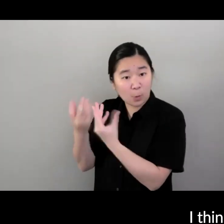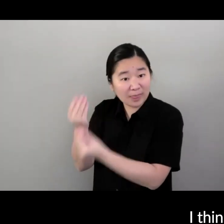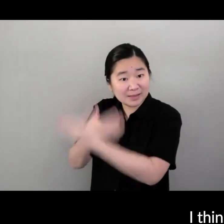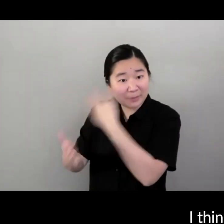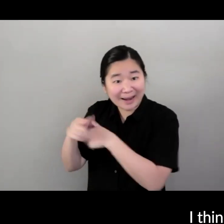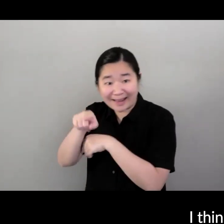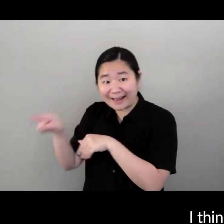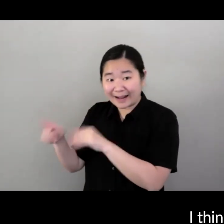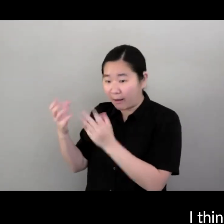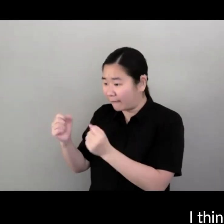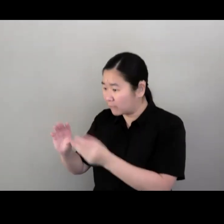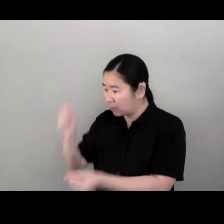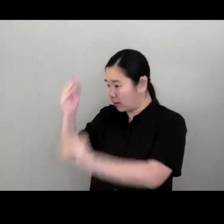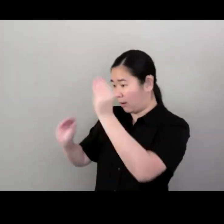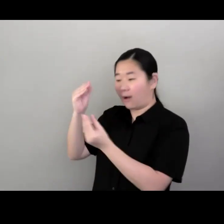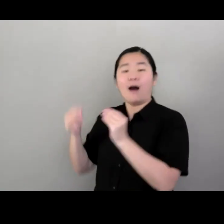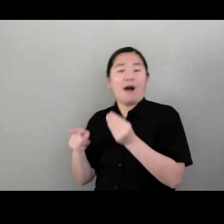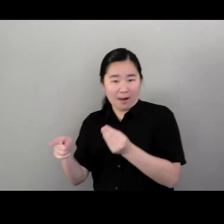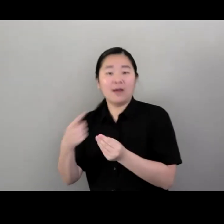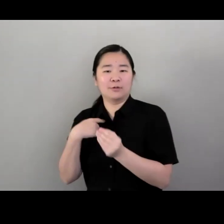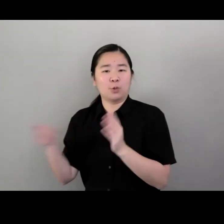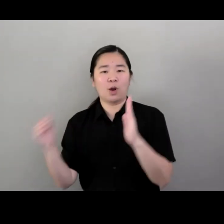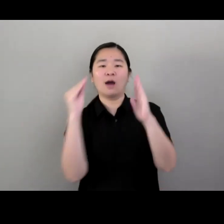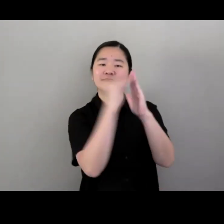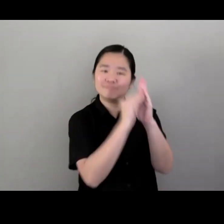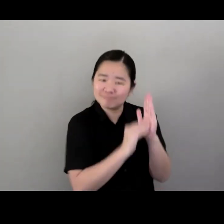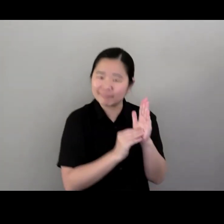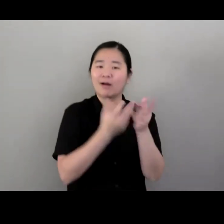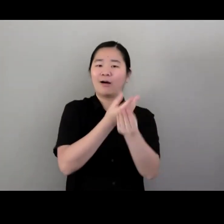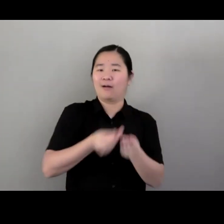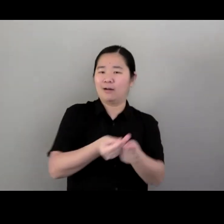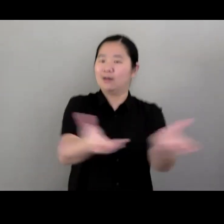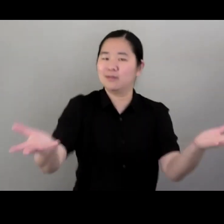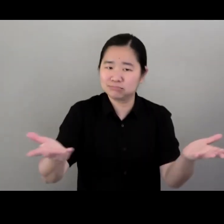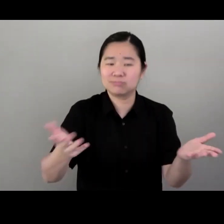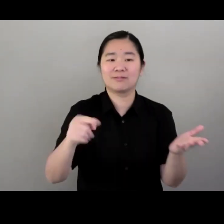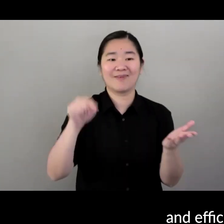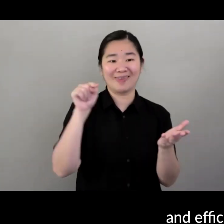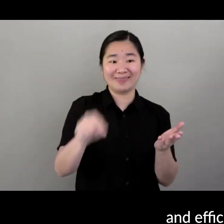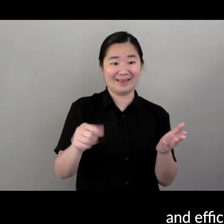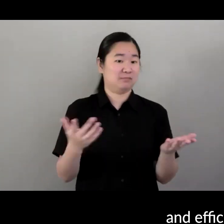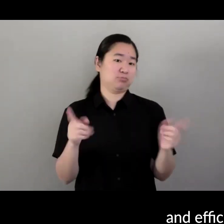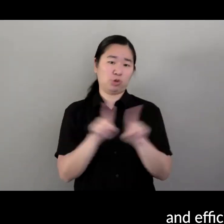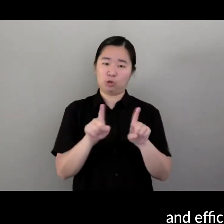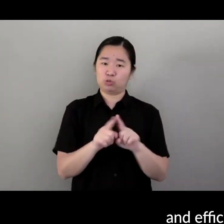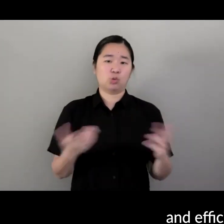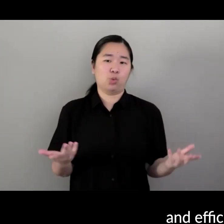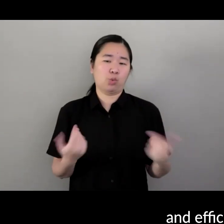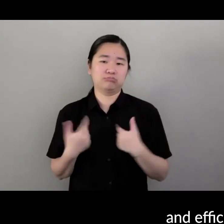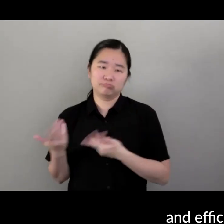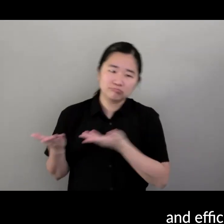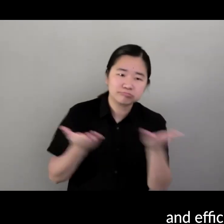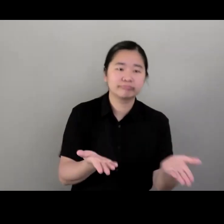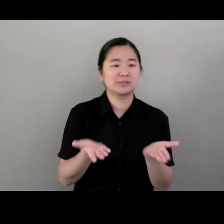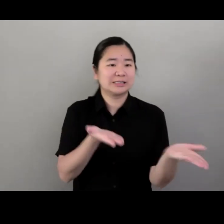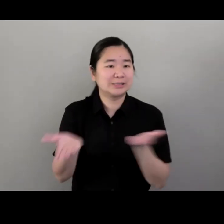which are SCDOs. But this help desk is extremely valuable and efficient and effective for